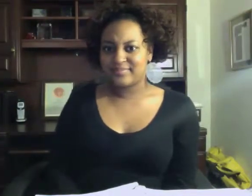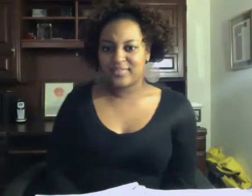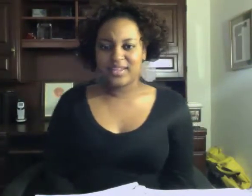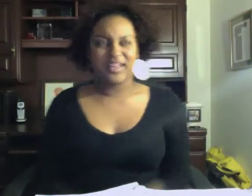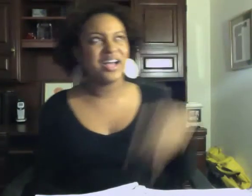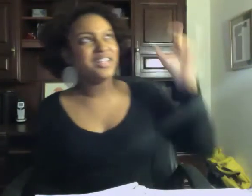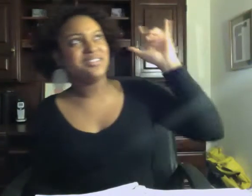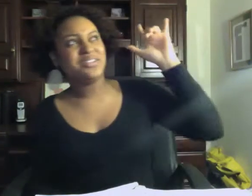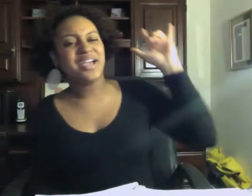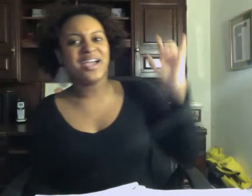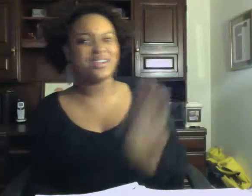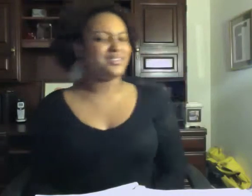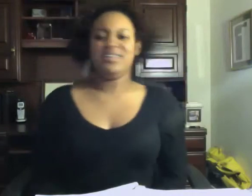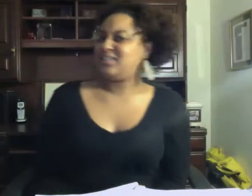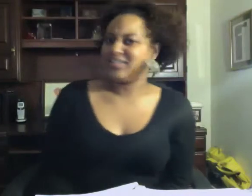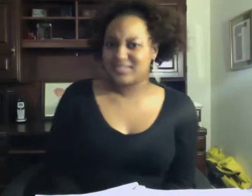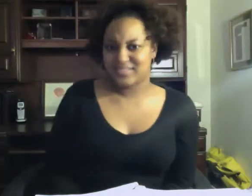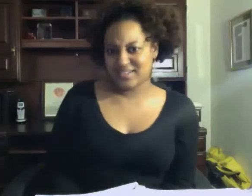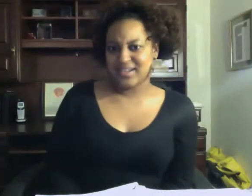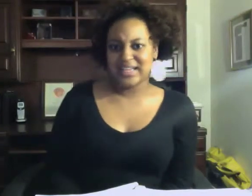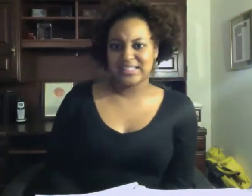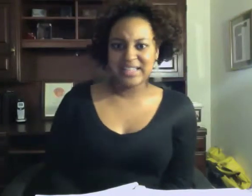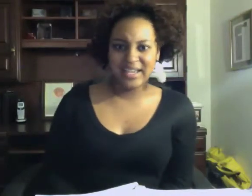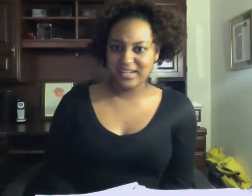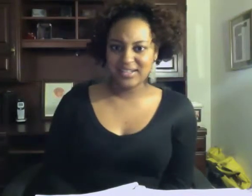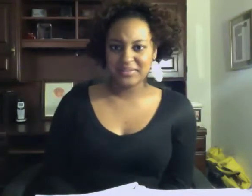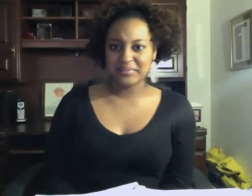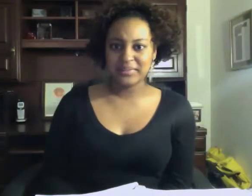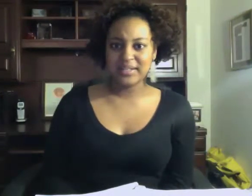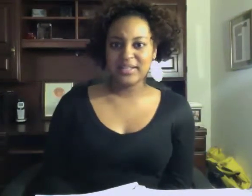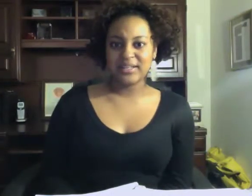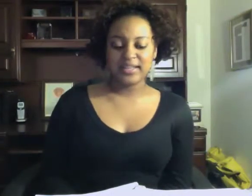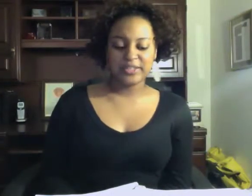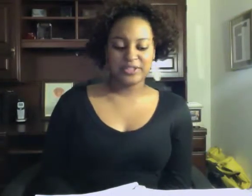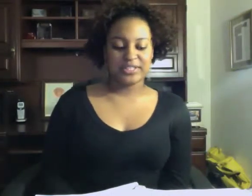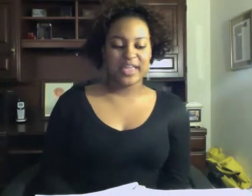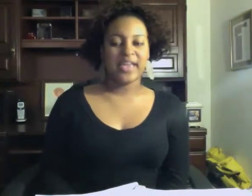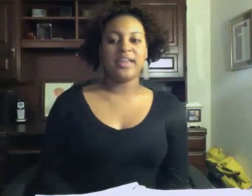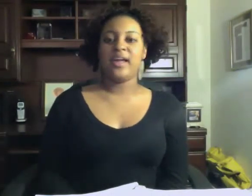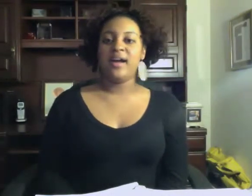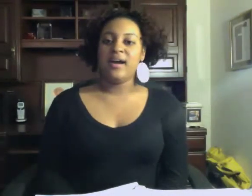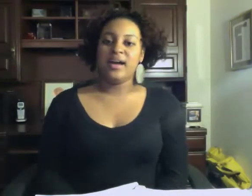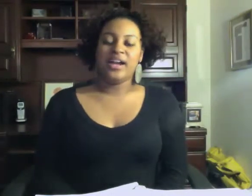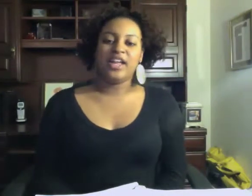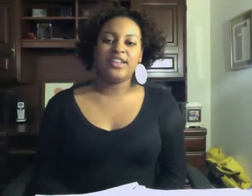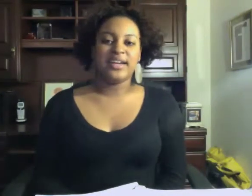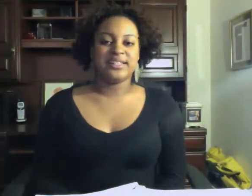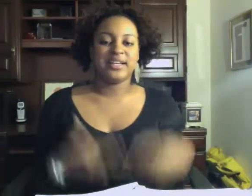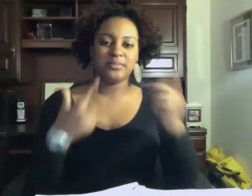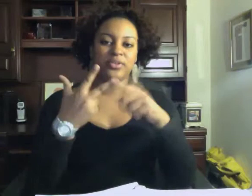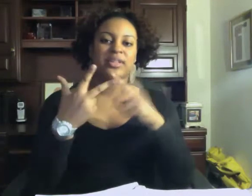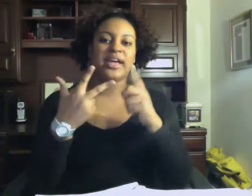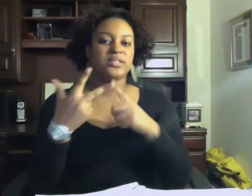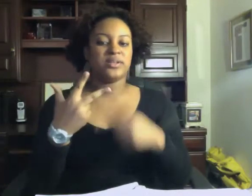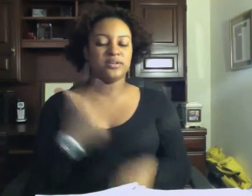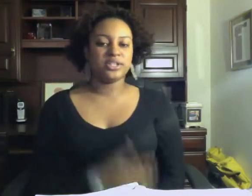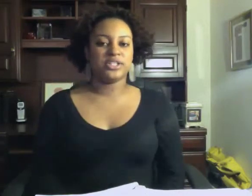I love you, God? Oh, I can't stand him. That's what you're saying. Another example, the last one I want to show you